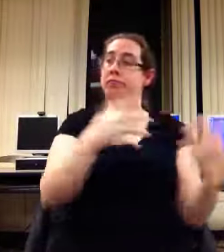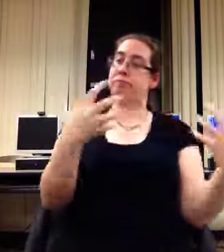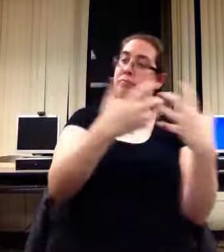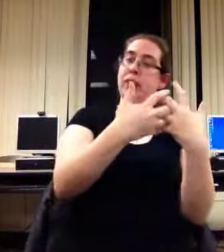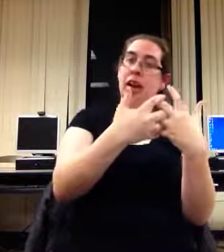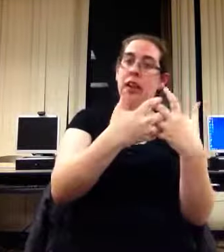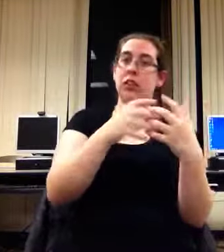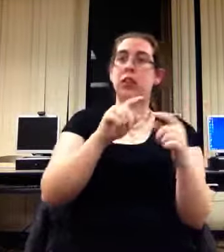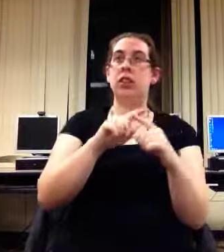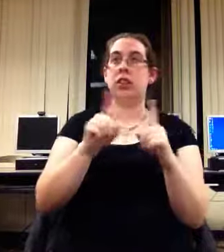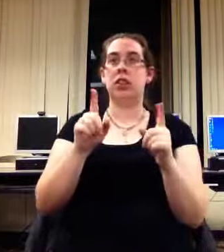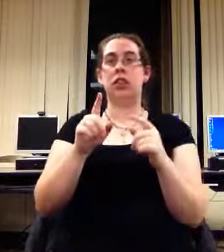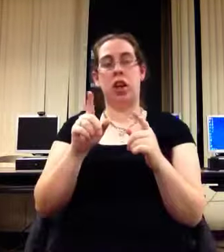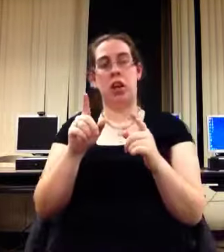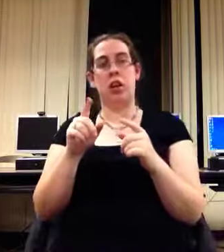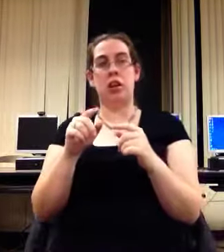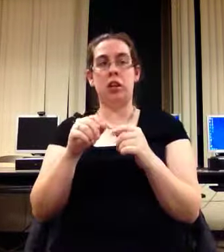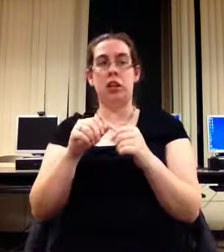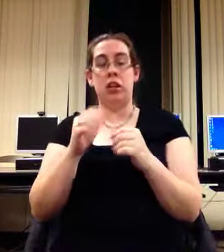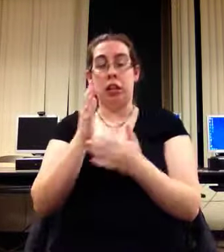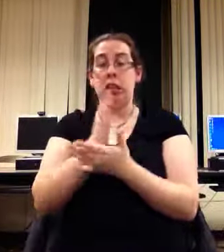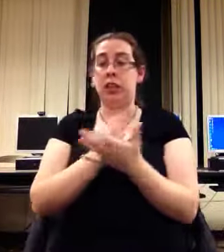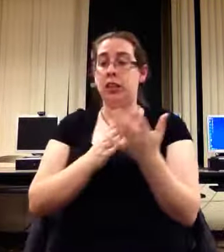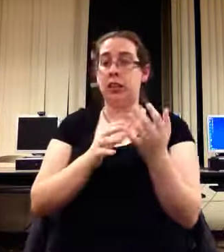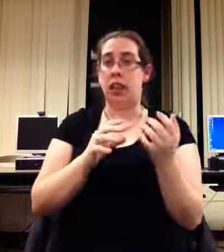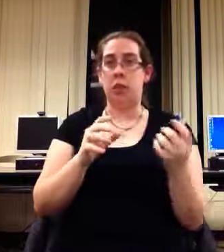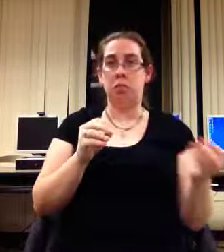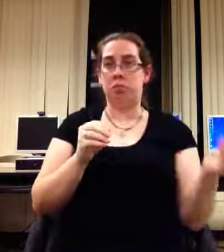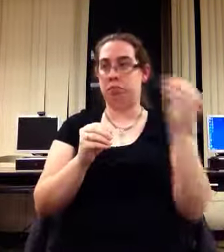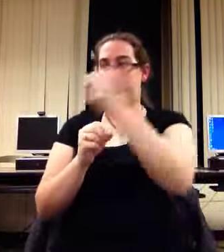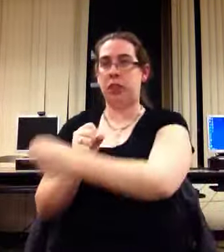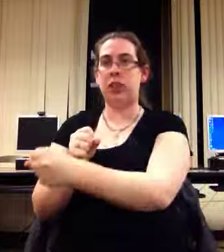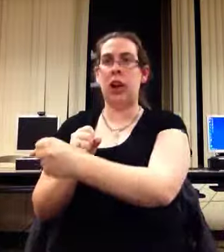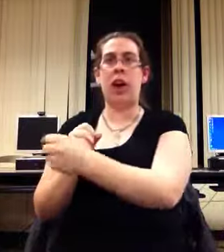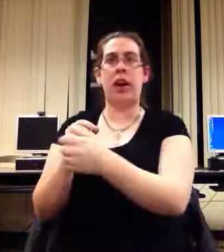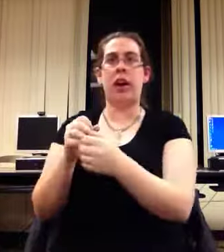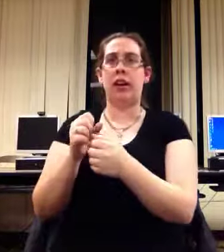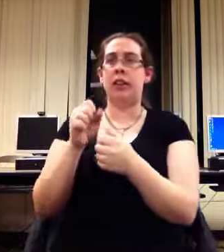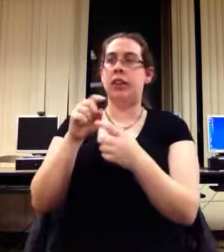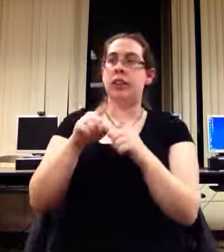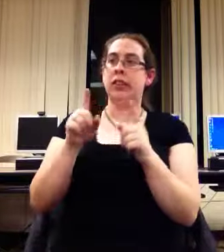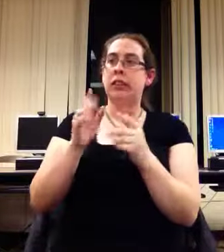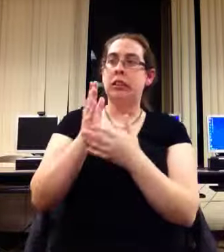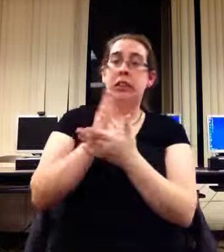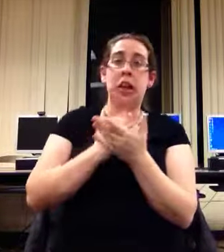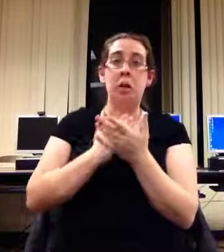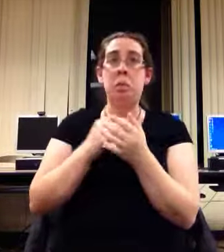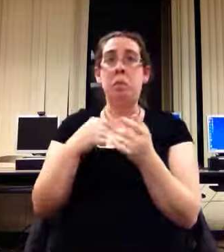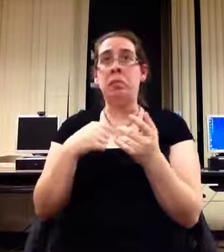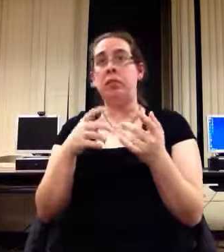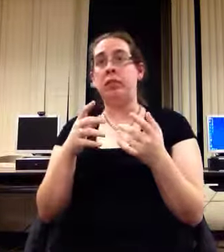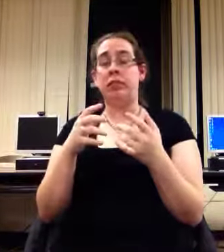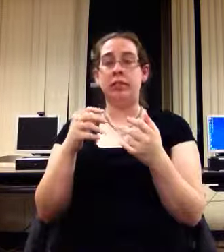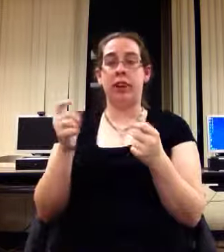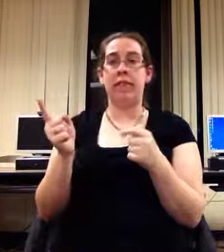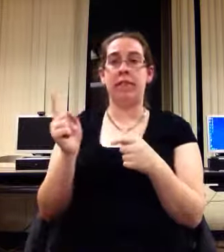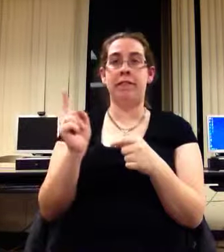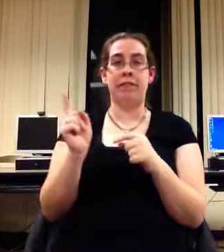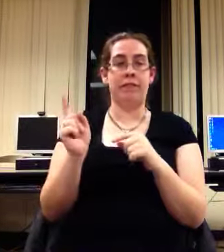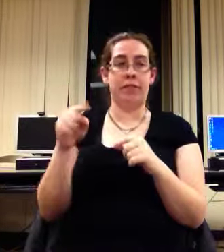schools work on a first-come, first-served basis. Sometimes you get to apply for positions you find on a general list of